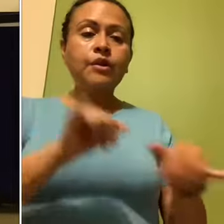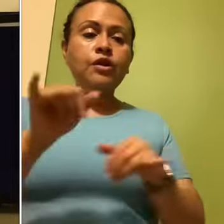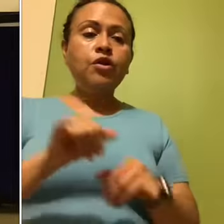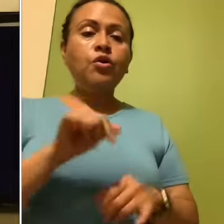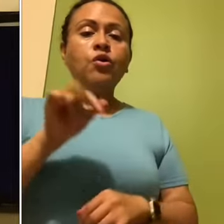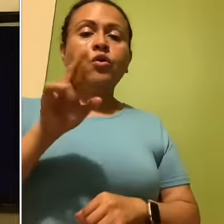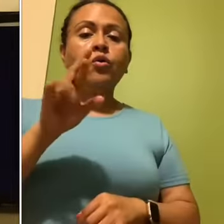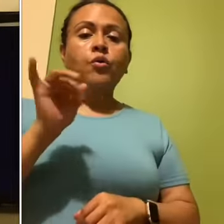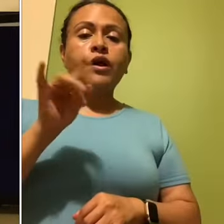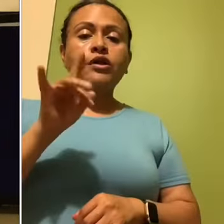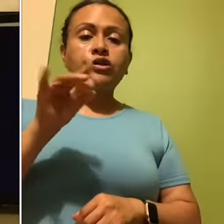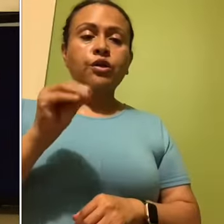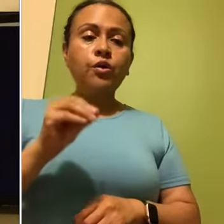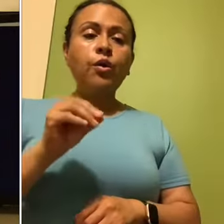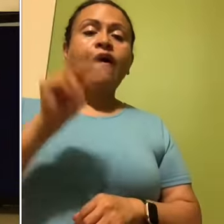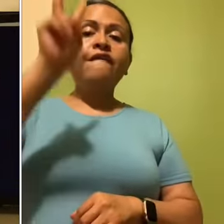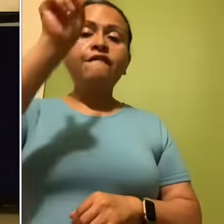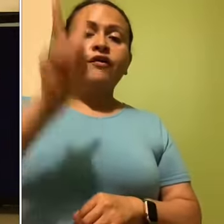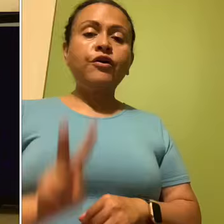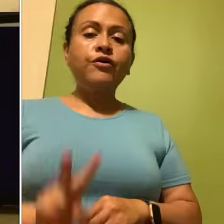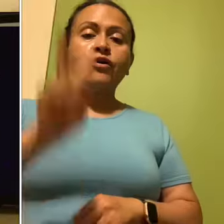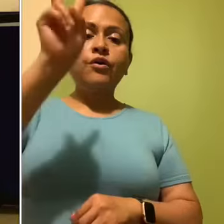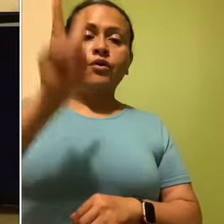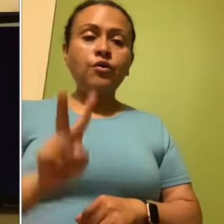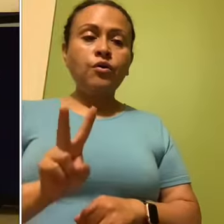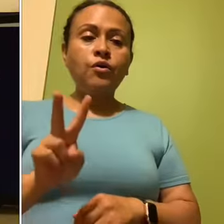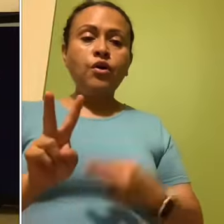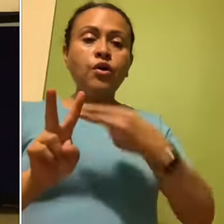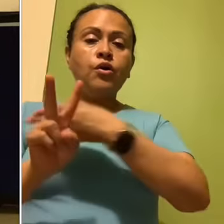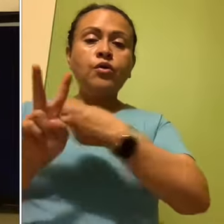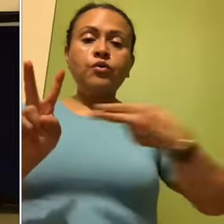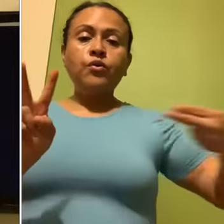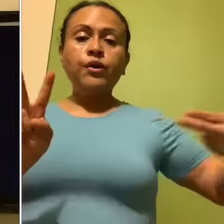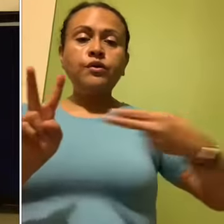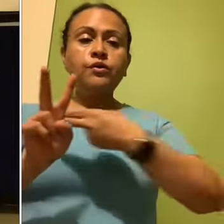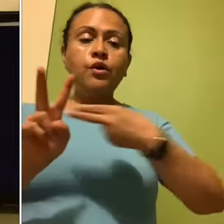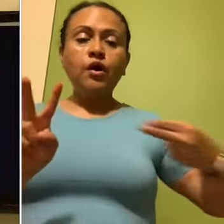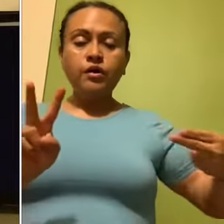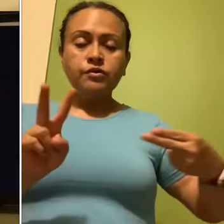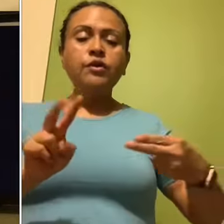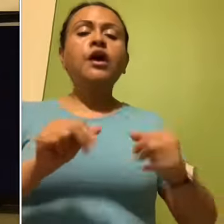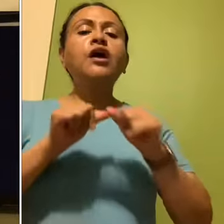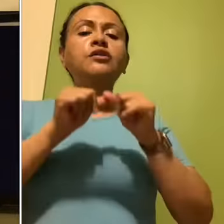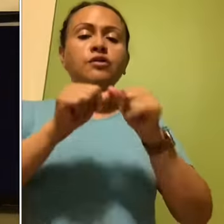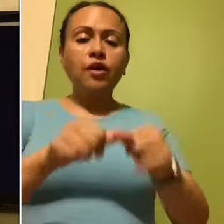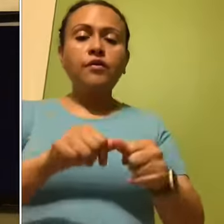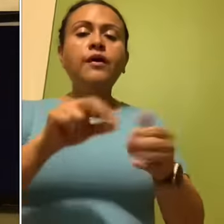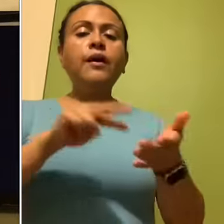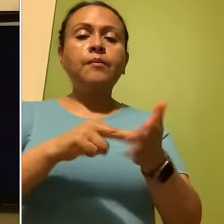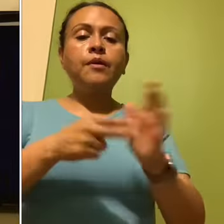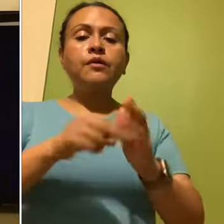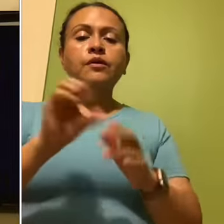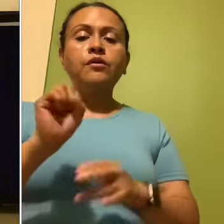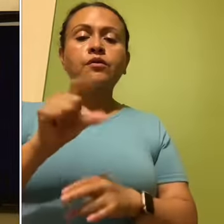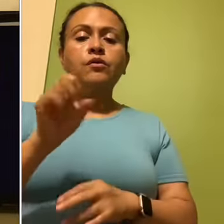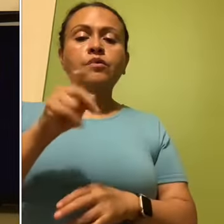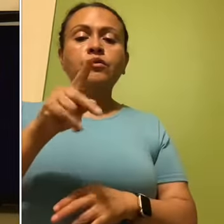similar. And if they are similar, then the ratio of this vertical line, the length of this vertical line segment to this horizontal line segment is